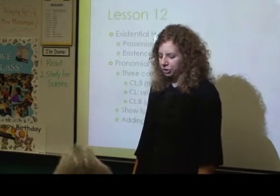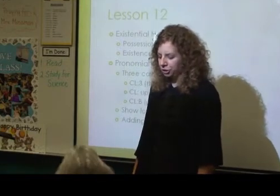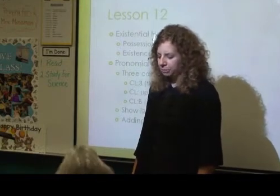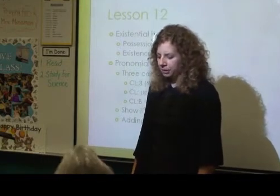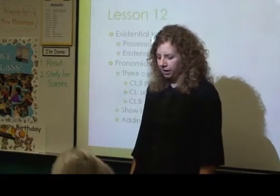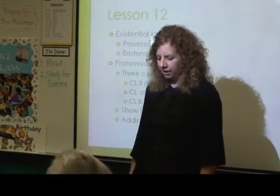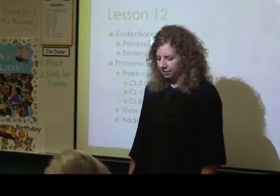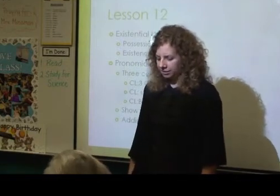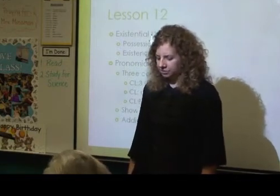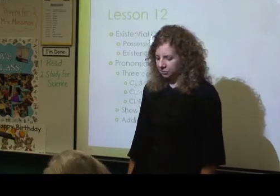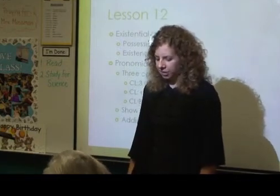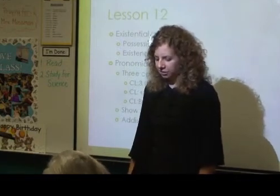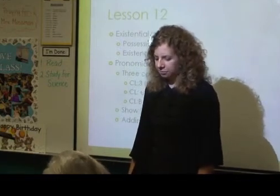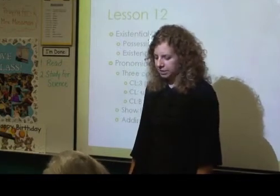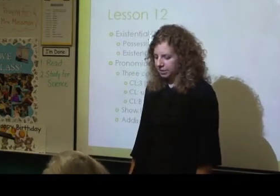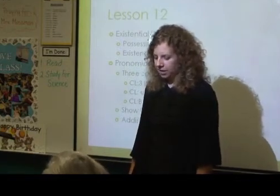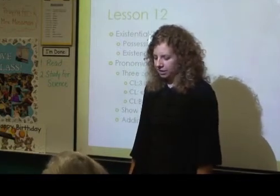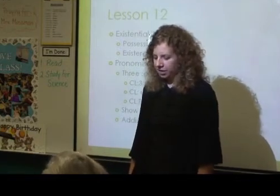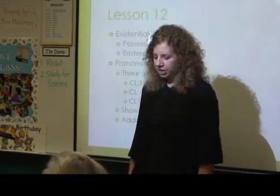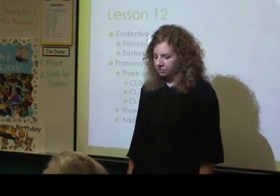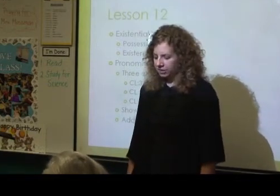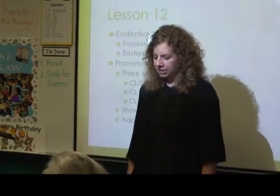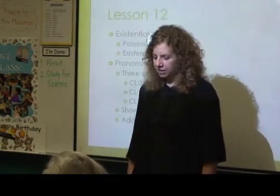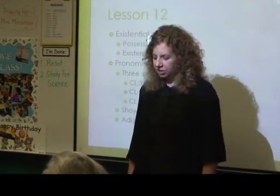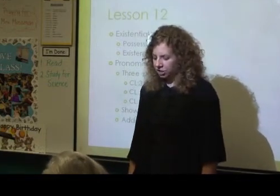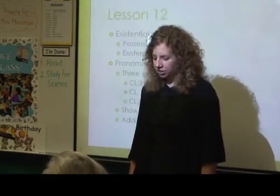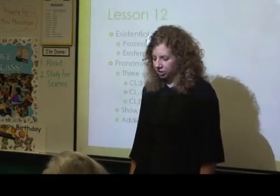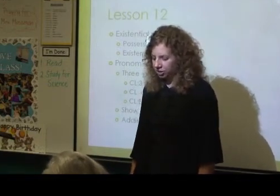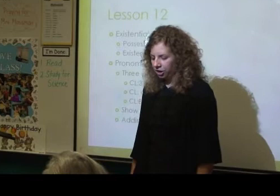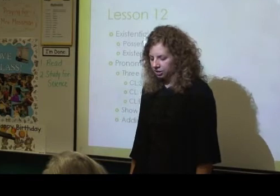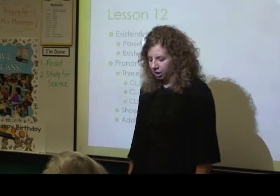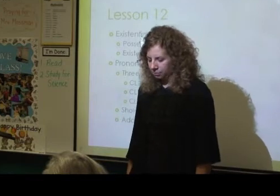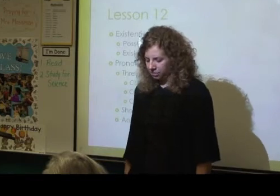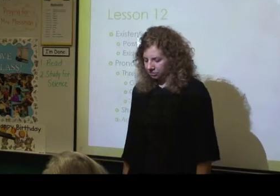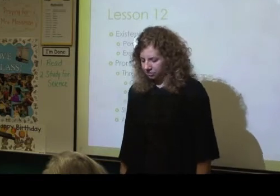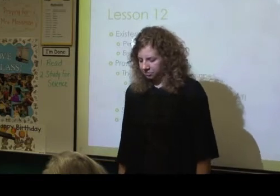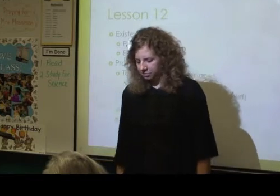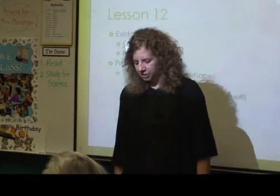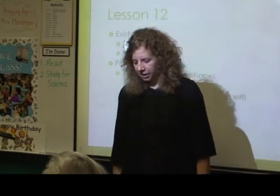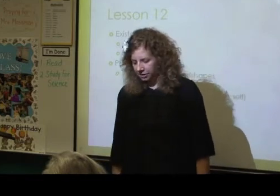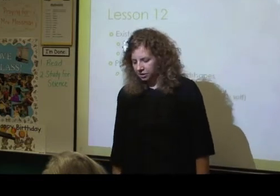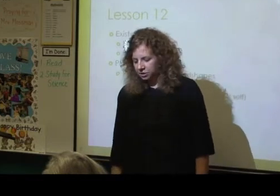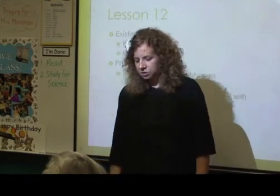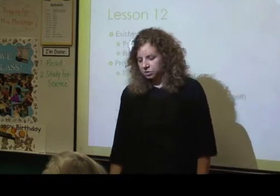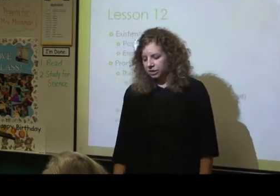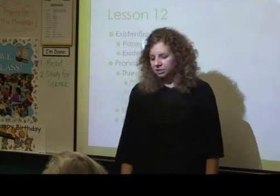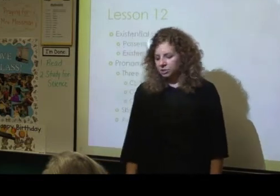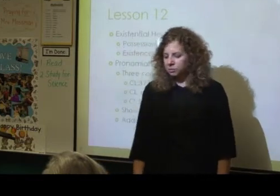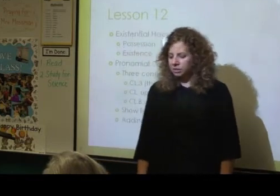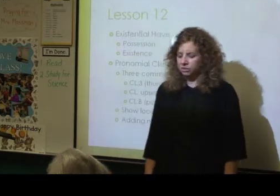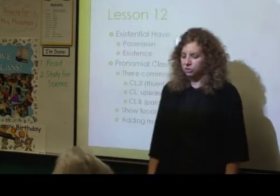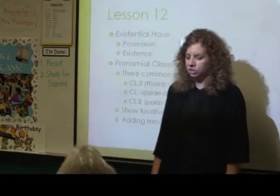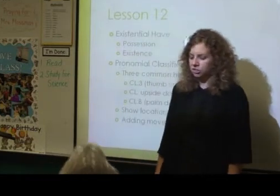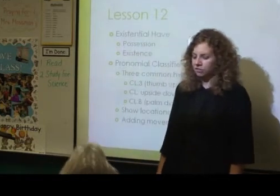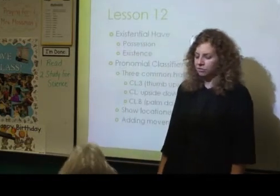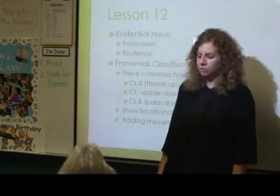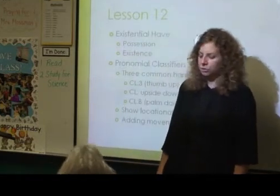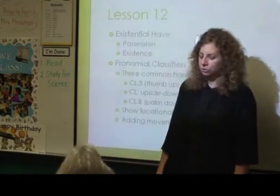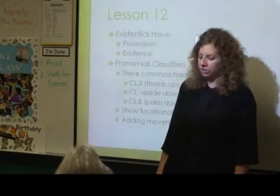under, behind, in front of, beside, facing each other, on top of. Okay, so I like this one because it starts off with two